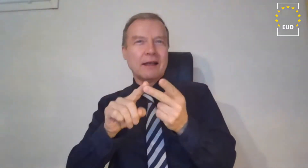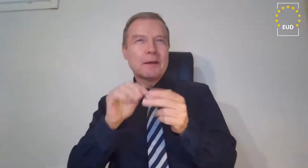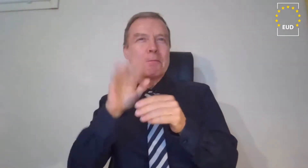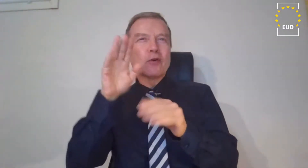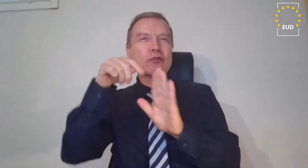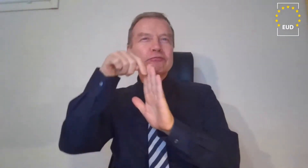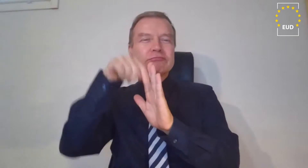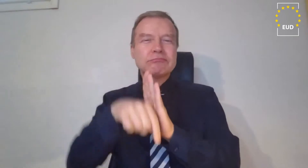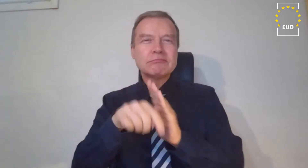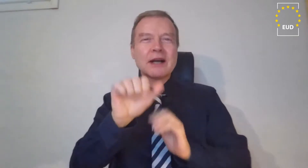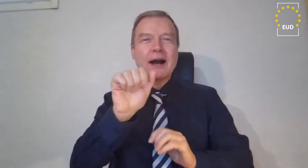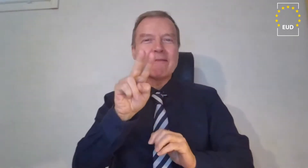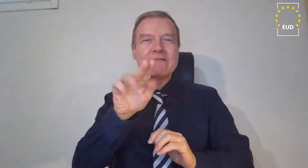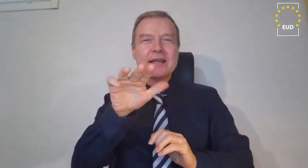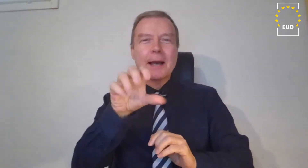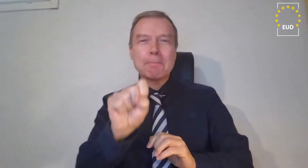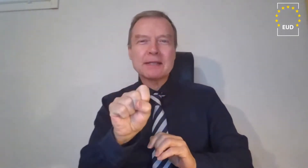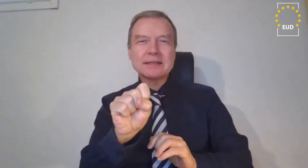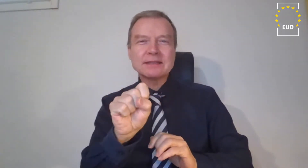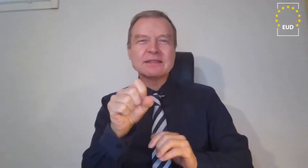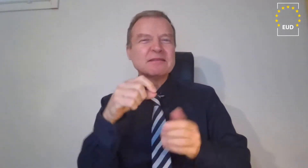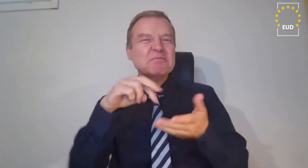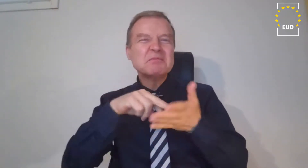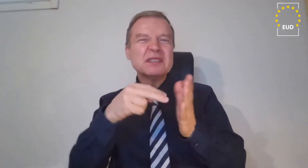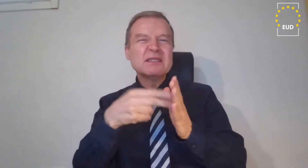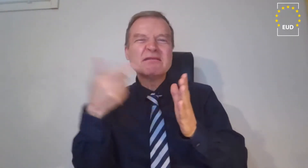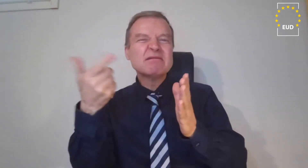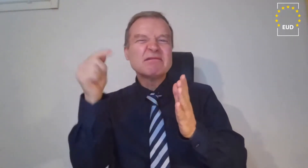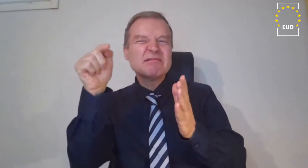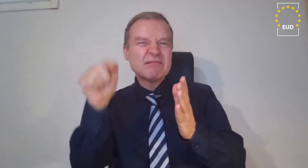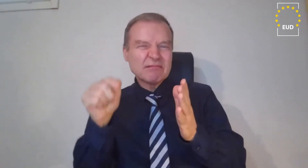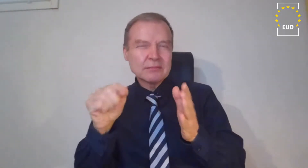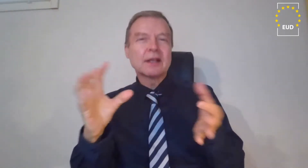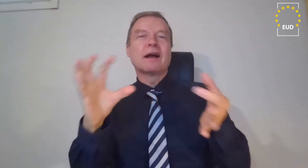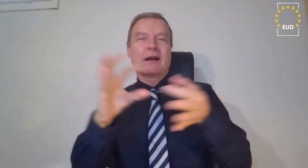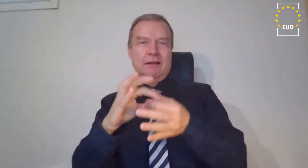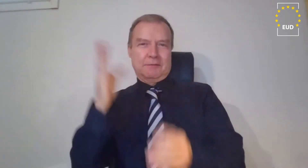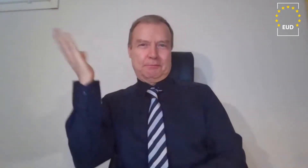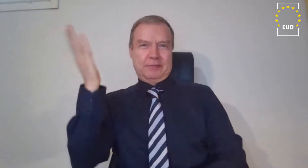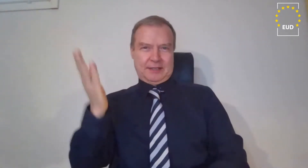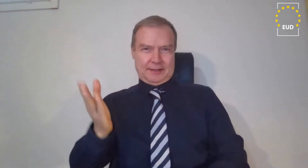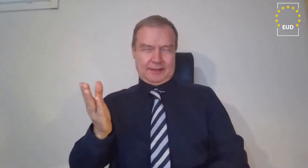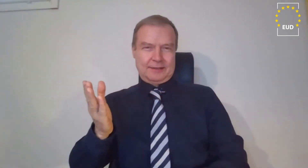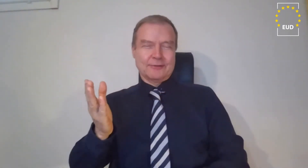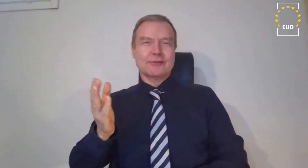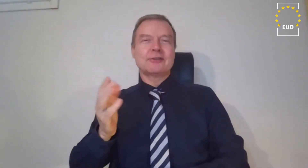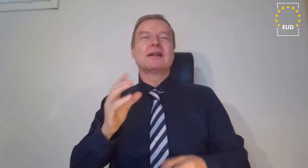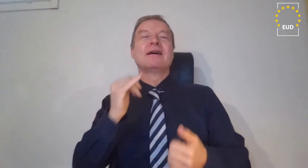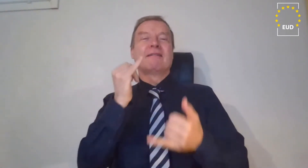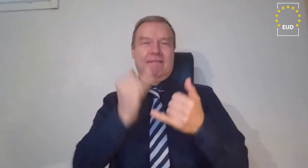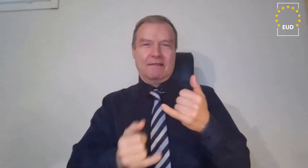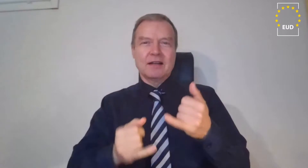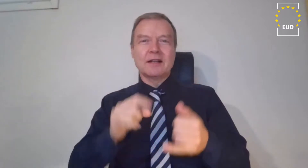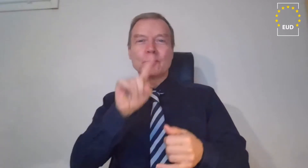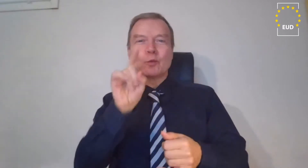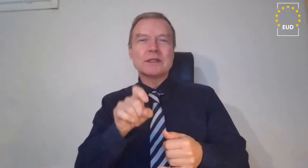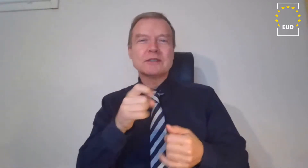We will provide you information. We will go deeper into the Audiovisual Media